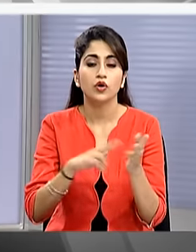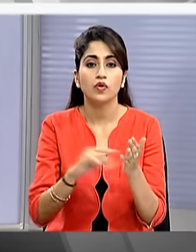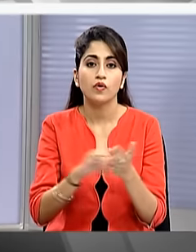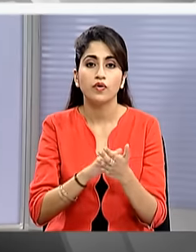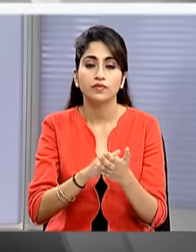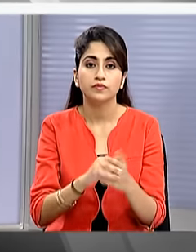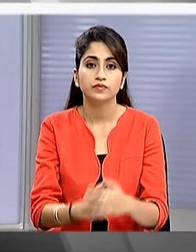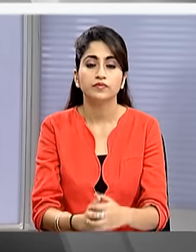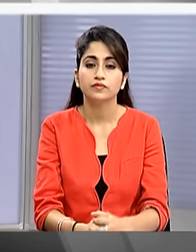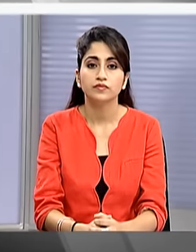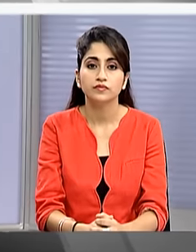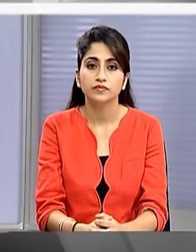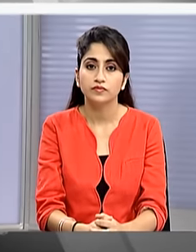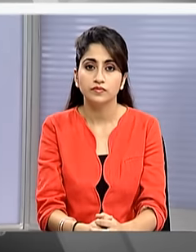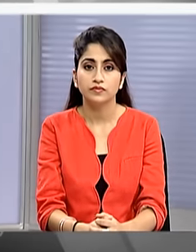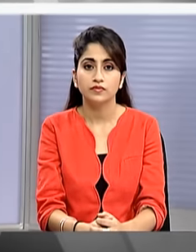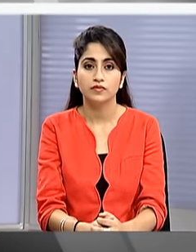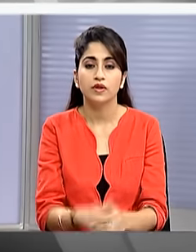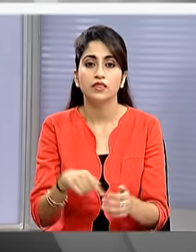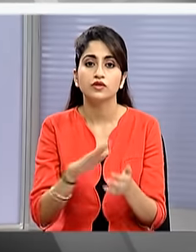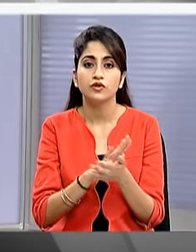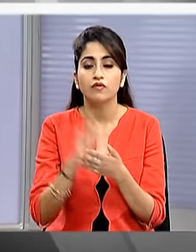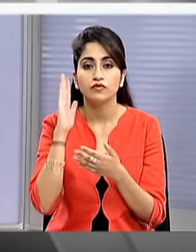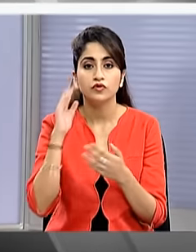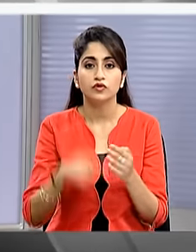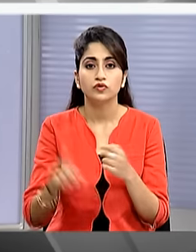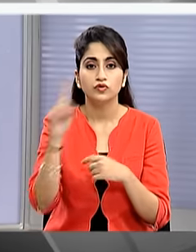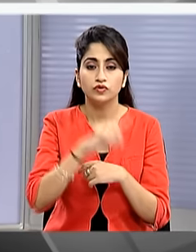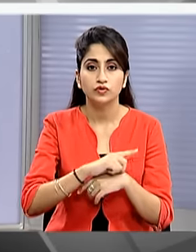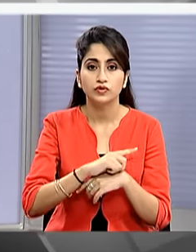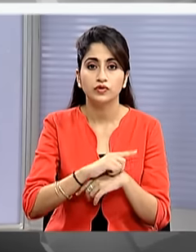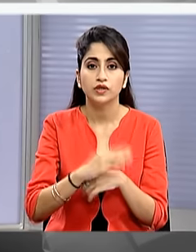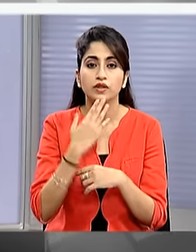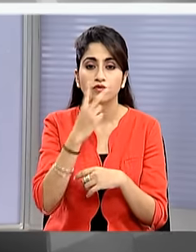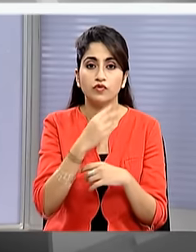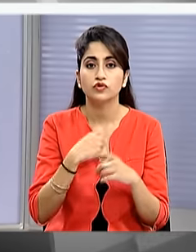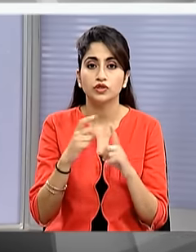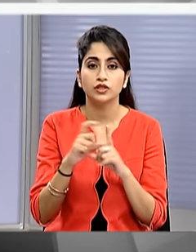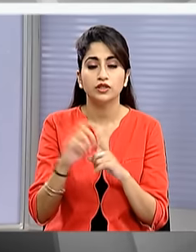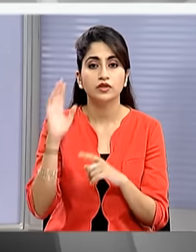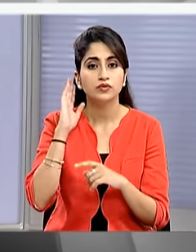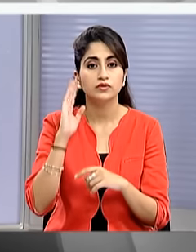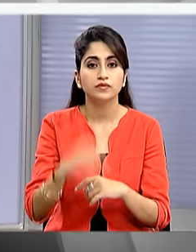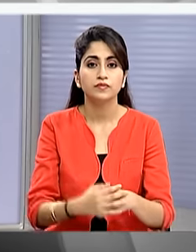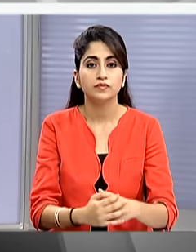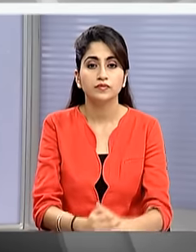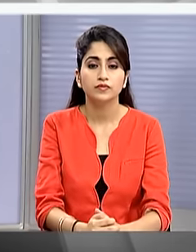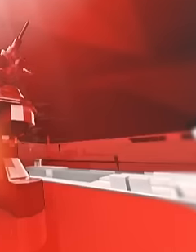New York. And with that, it's a wrap on this edition of the news. Thanks for being with us.